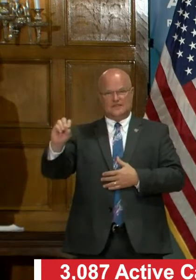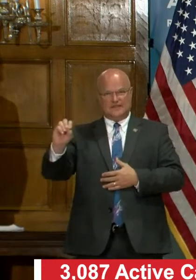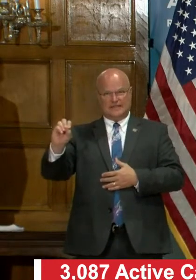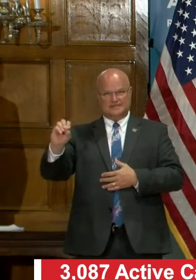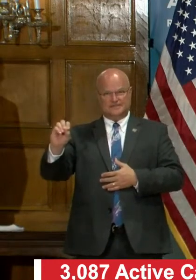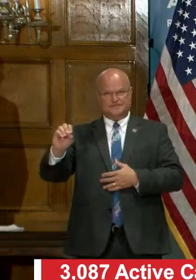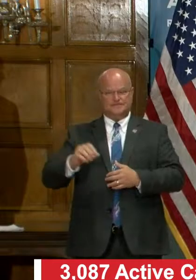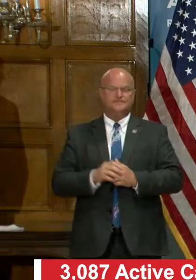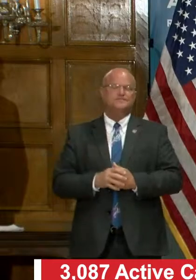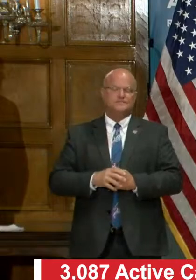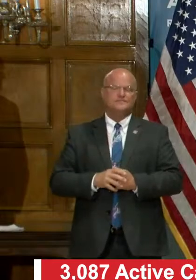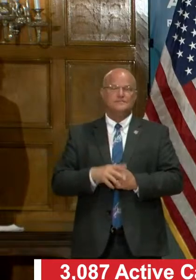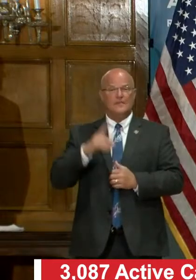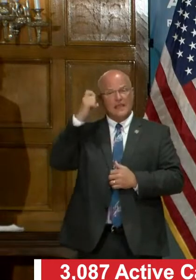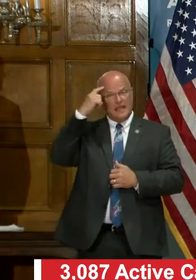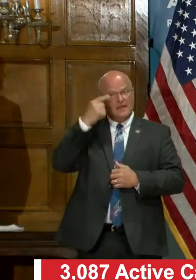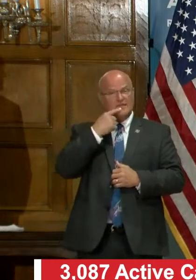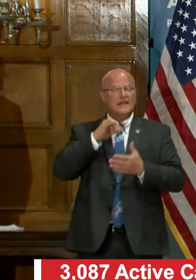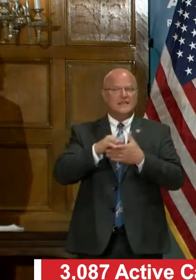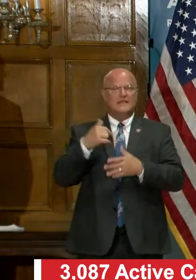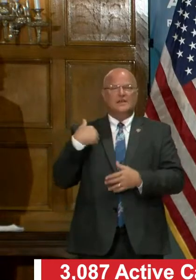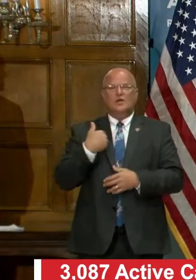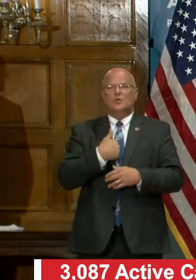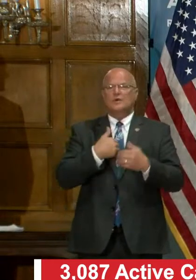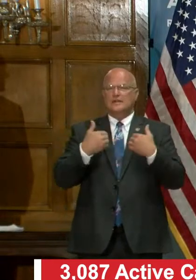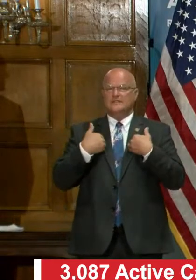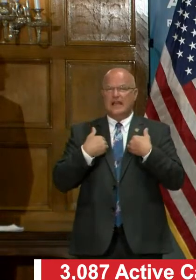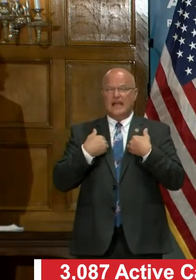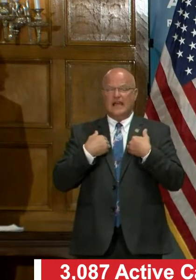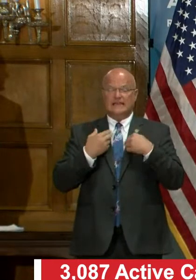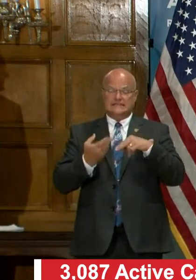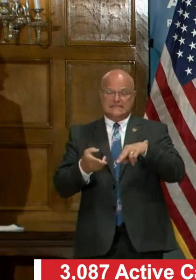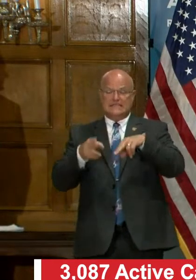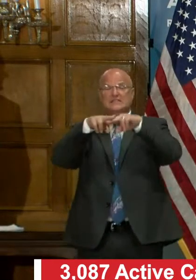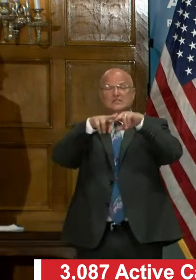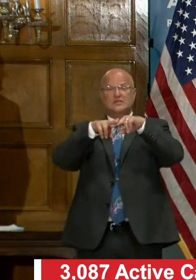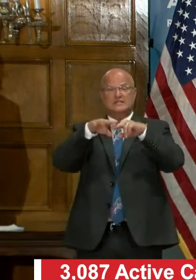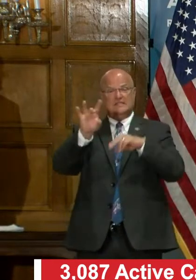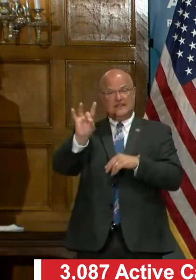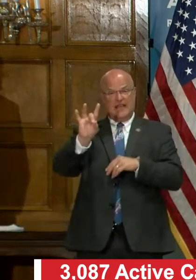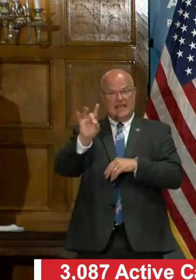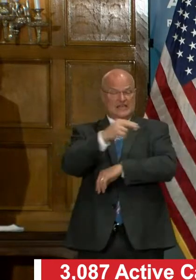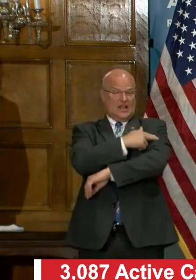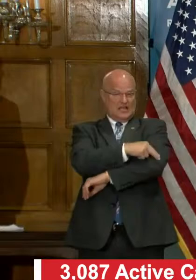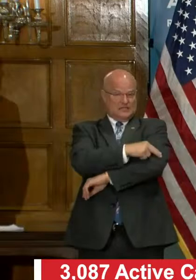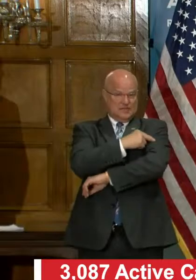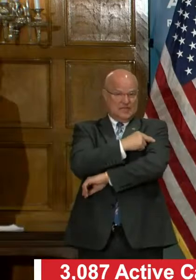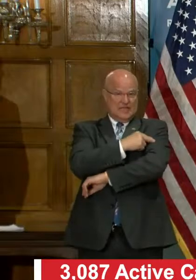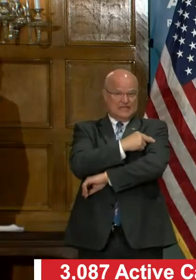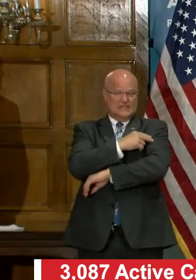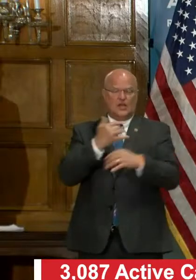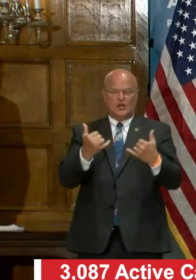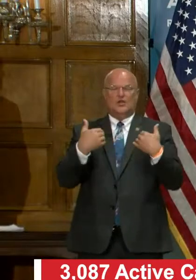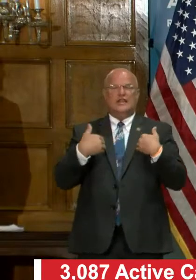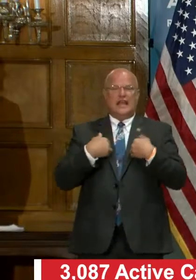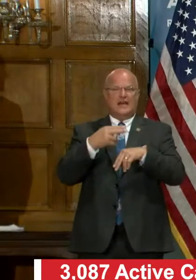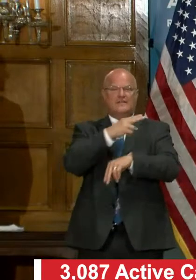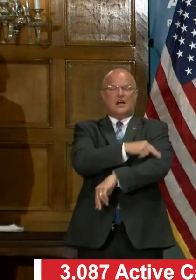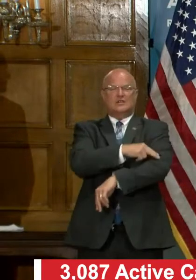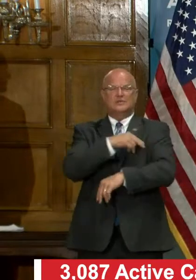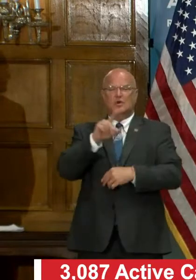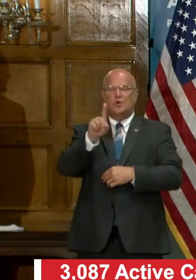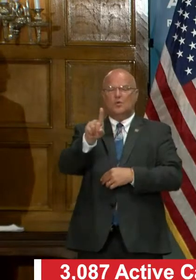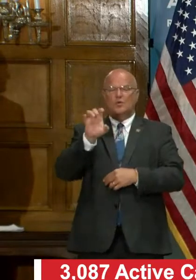2,750. The Governor's mentioned that we have had a net increase of 8 hospitalized, so we currently have